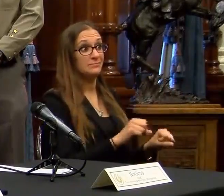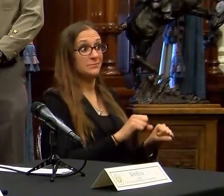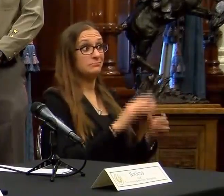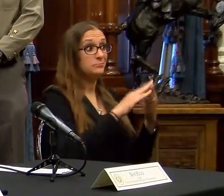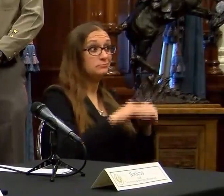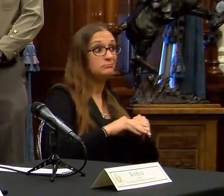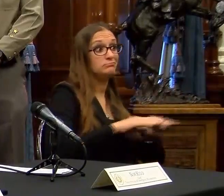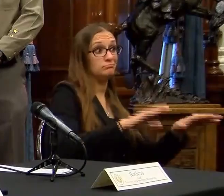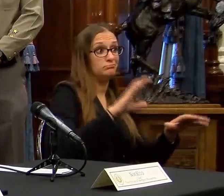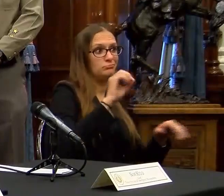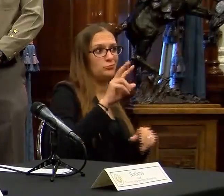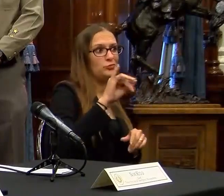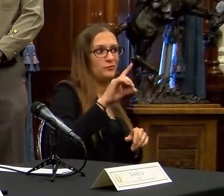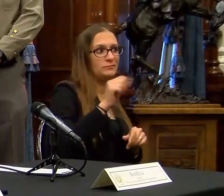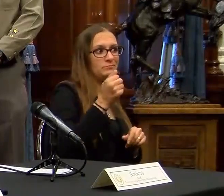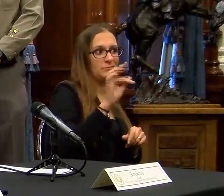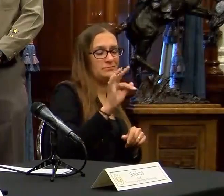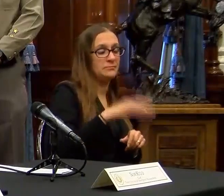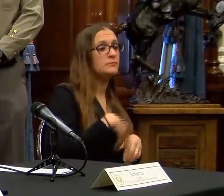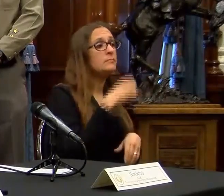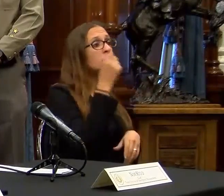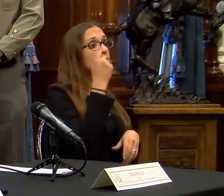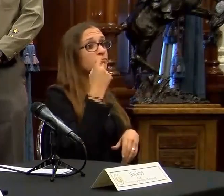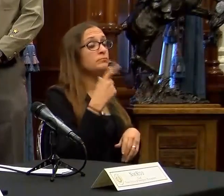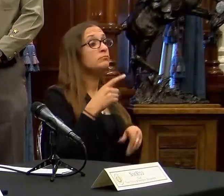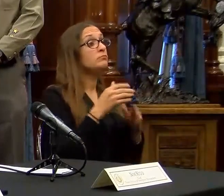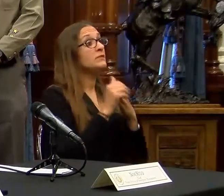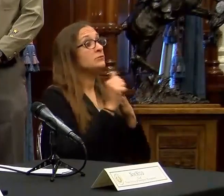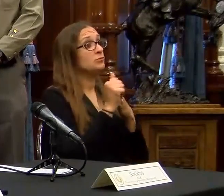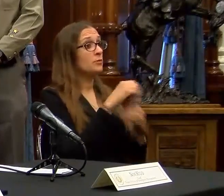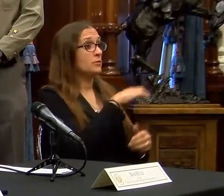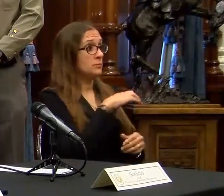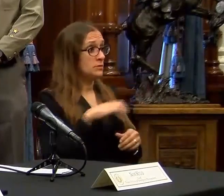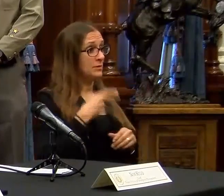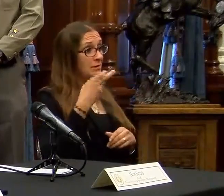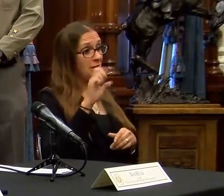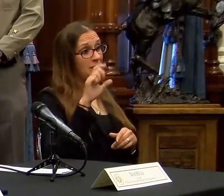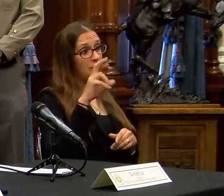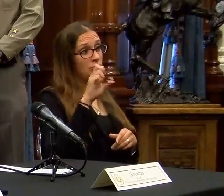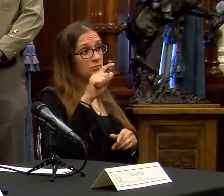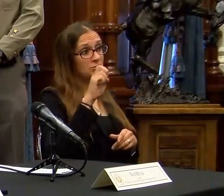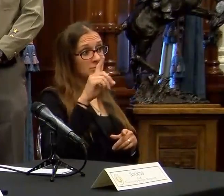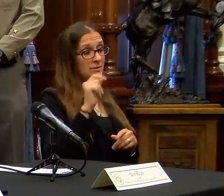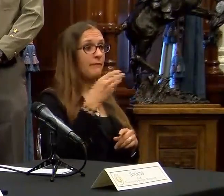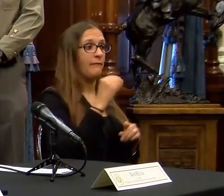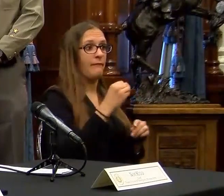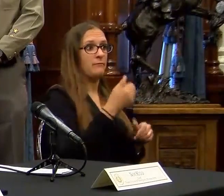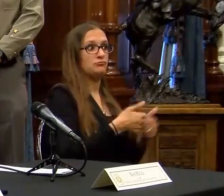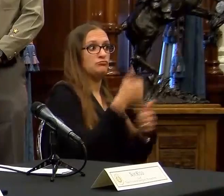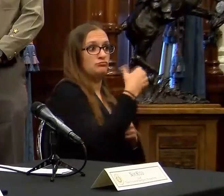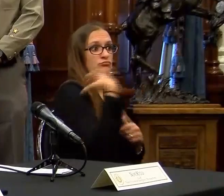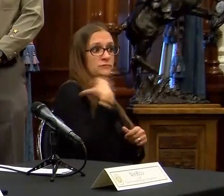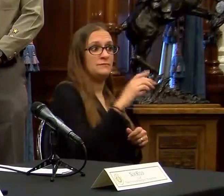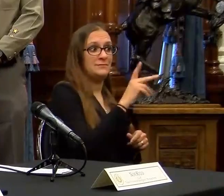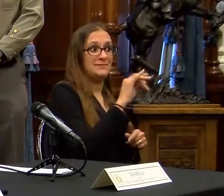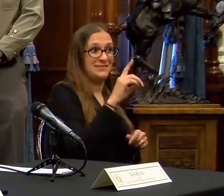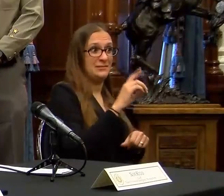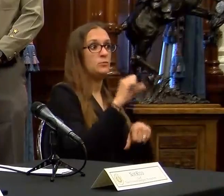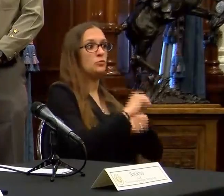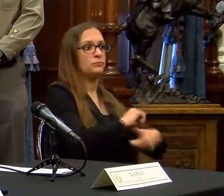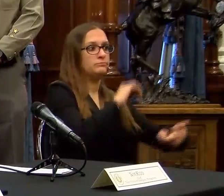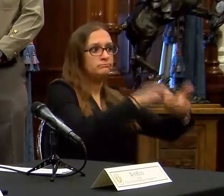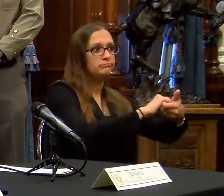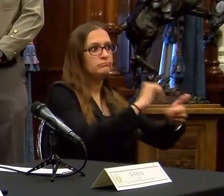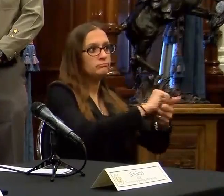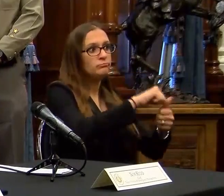spread of COVID-19. Under the leadership of Commissioner Hellerstedt and Chief Kidd, working with other